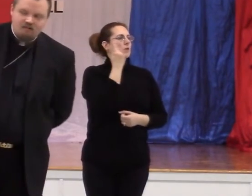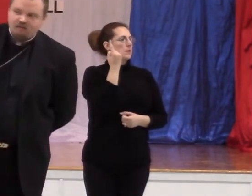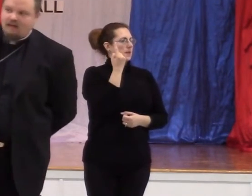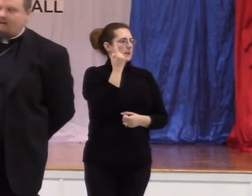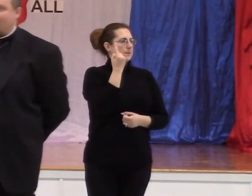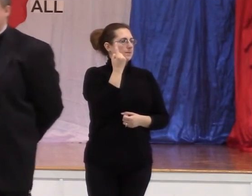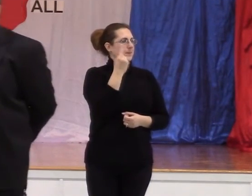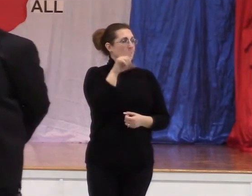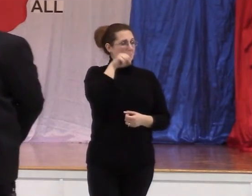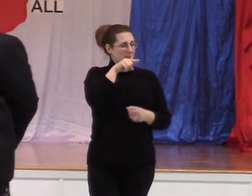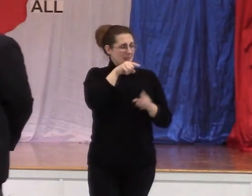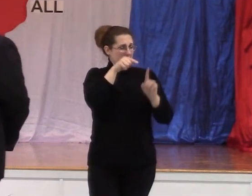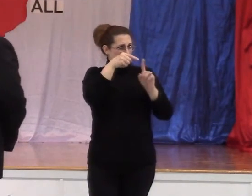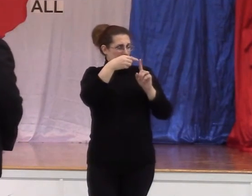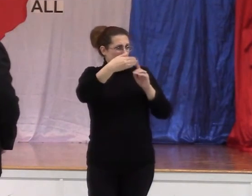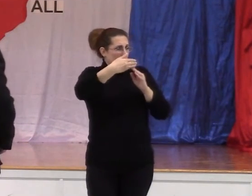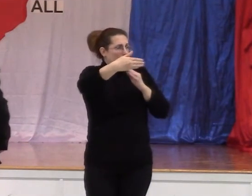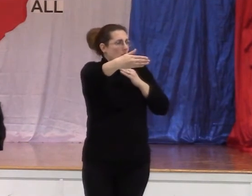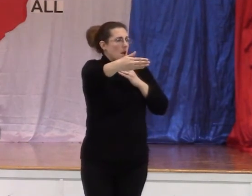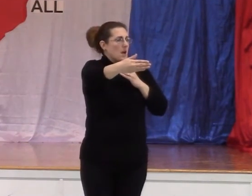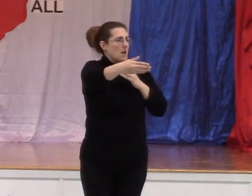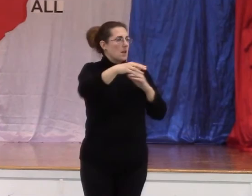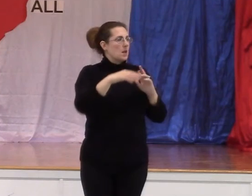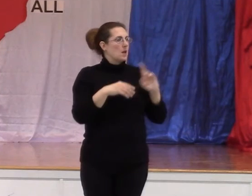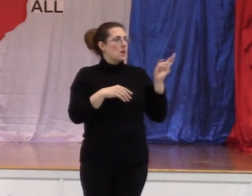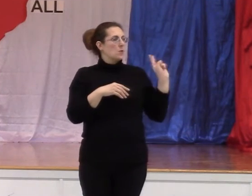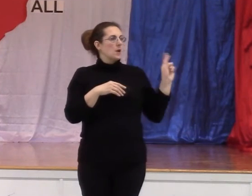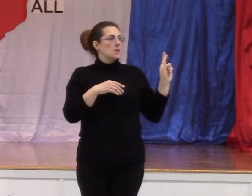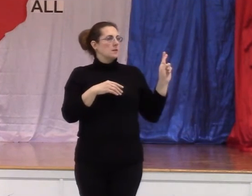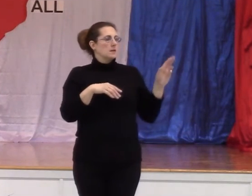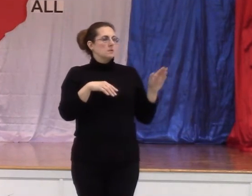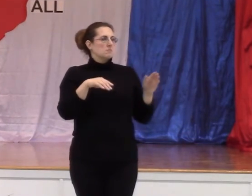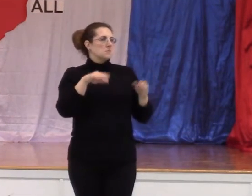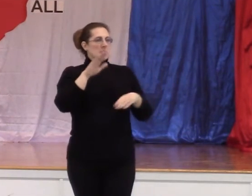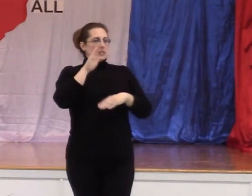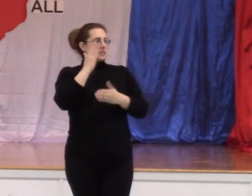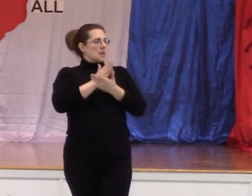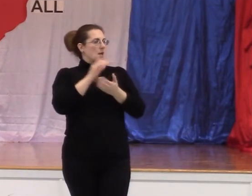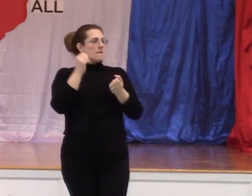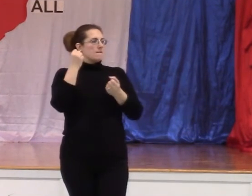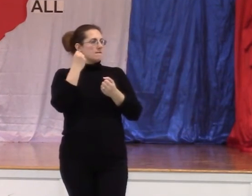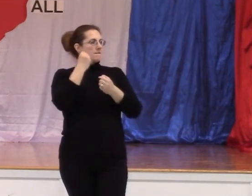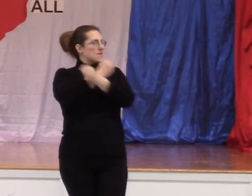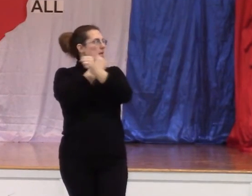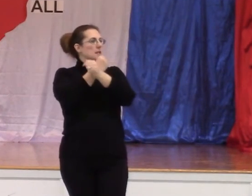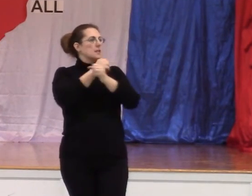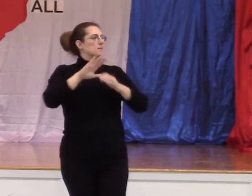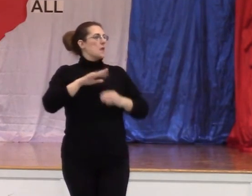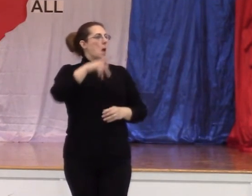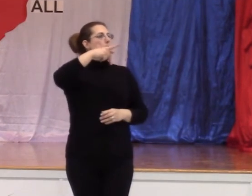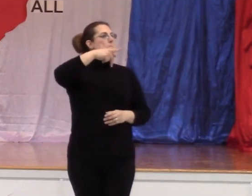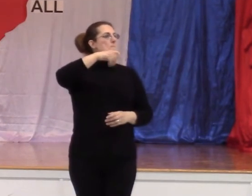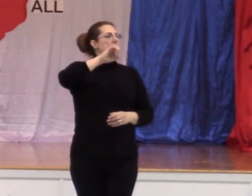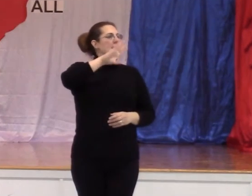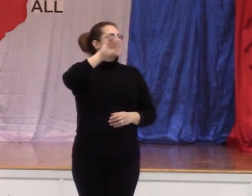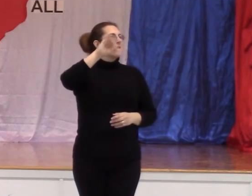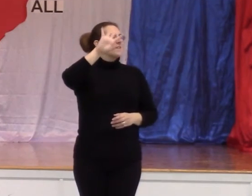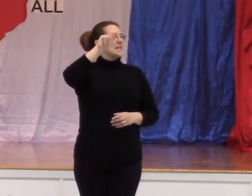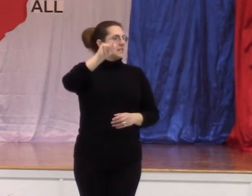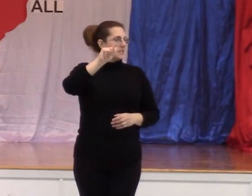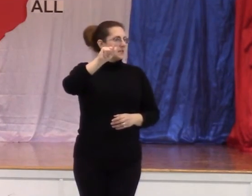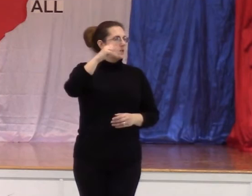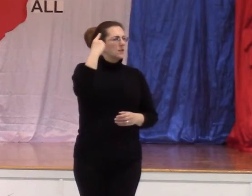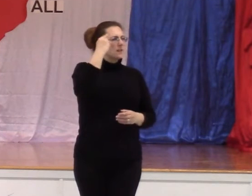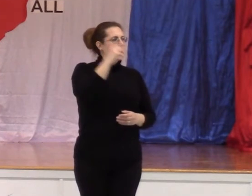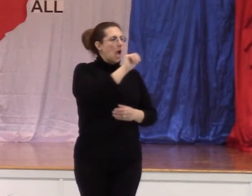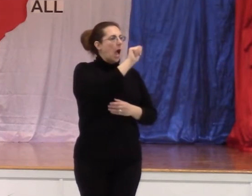And so from that point forward, the radicals become pacifists. So when you think of your Mennonite friends or